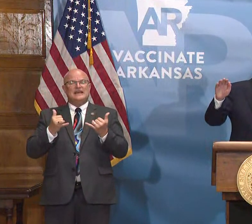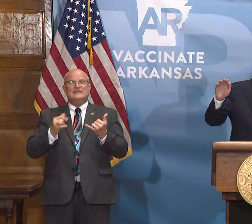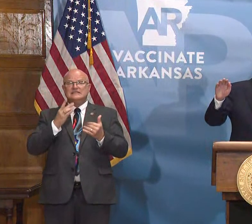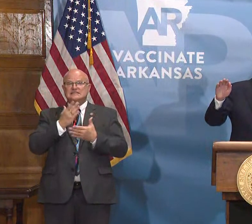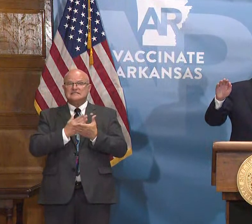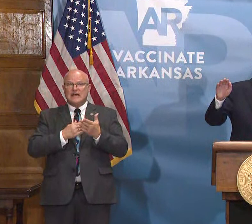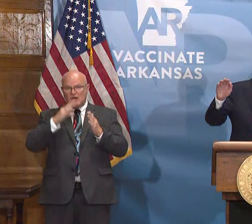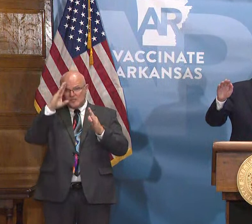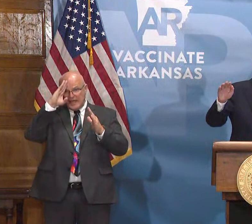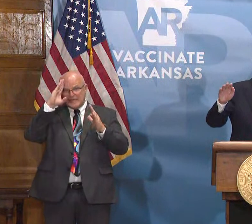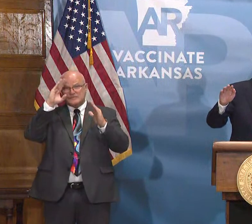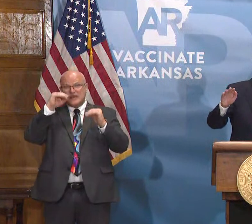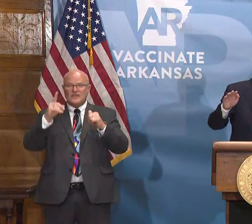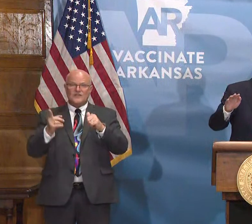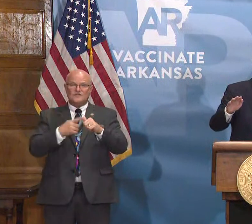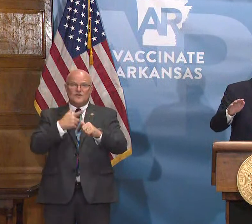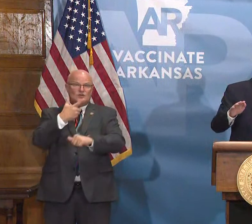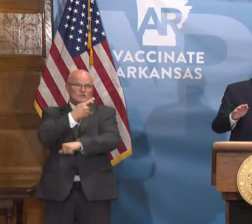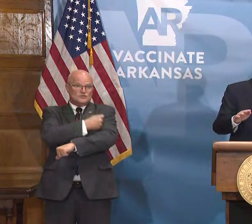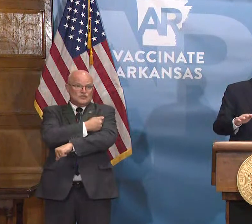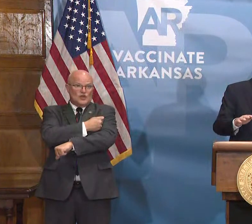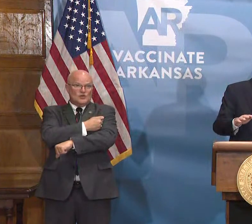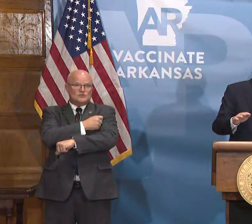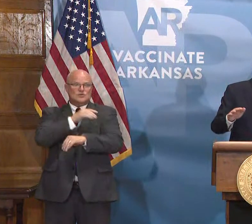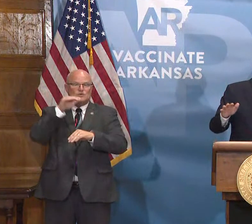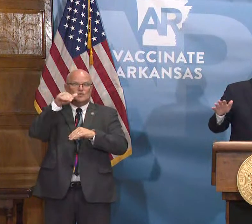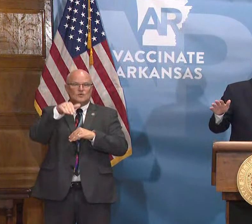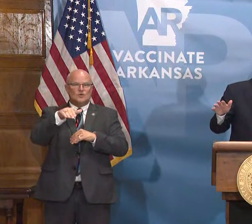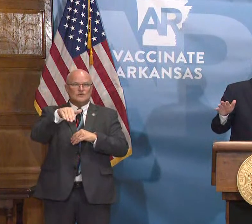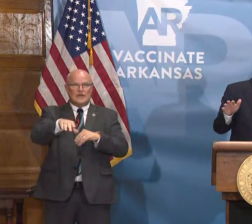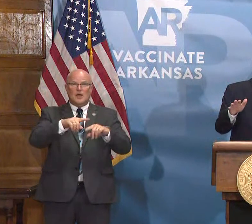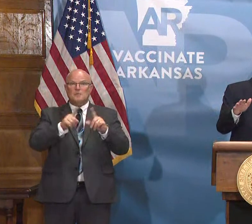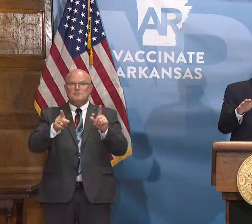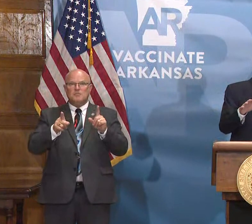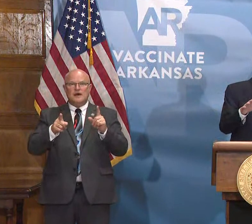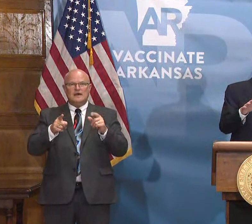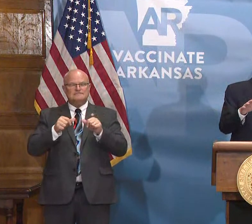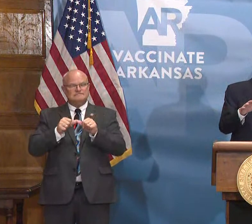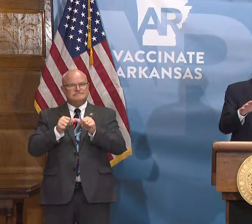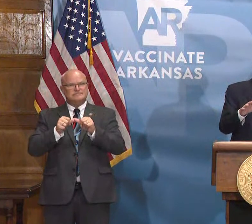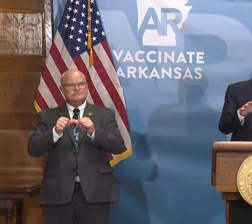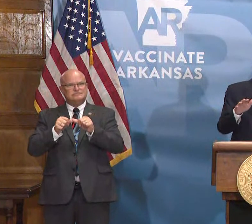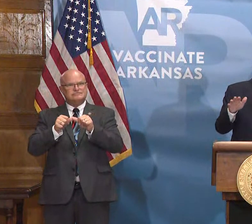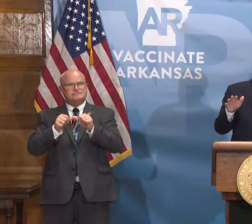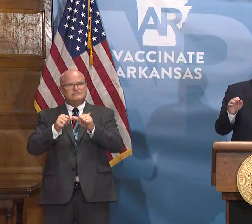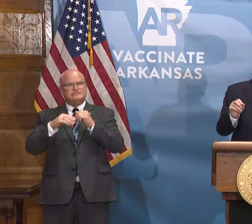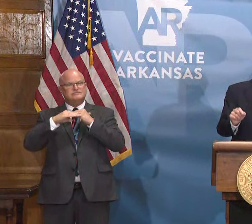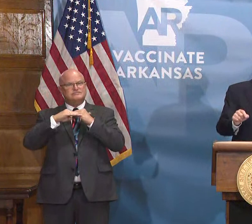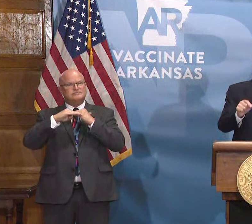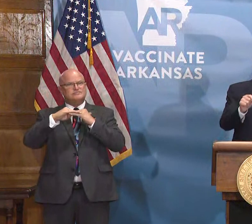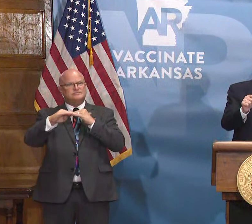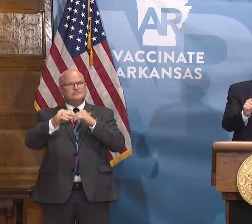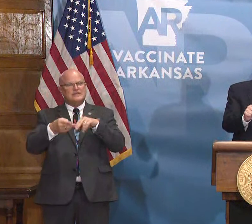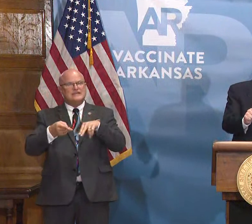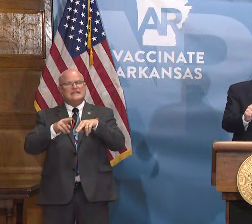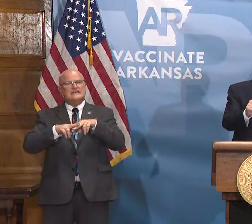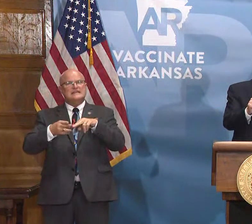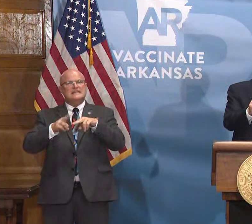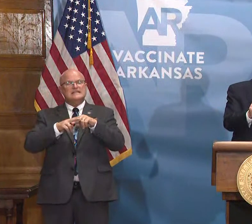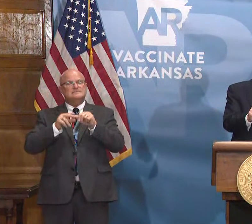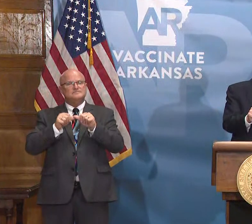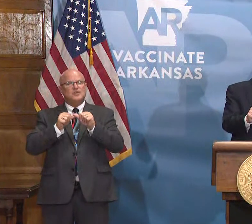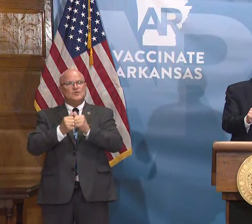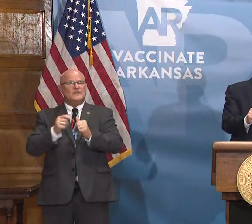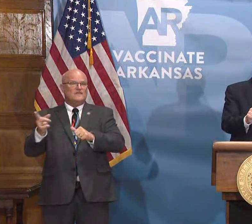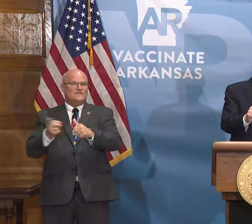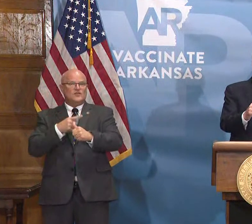is some expectation the first doses will go down, but they've been maintaining steady, and so we continue to make progress